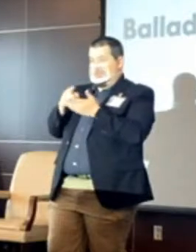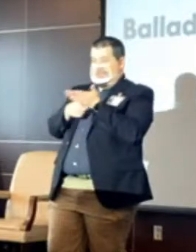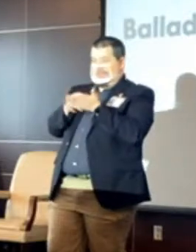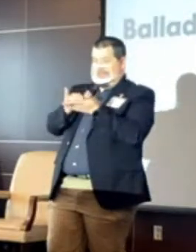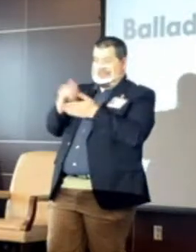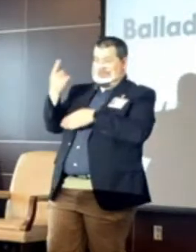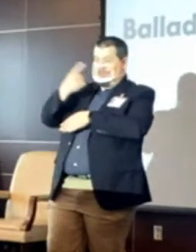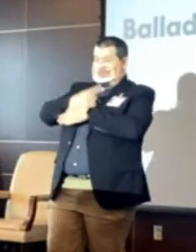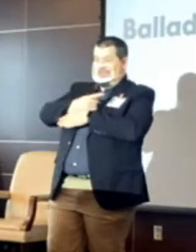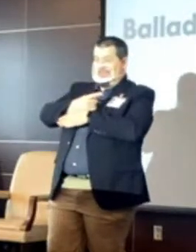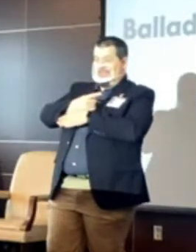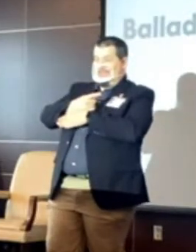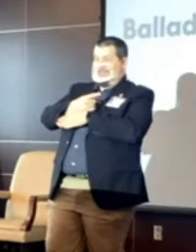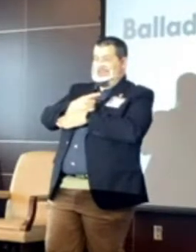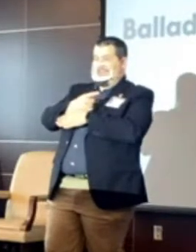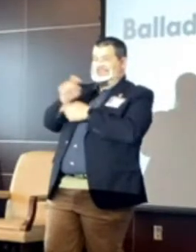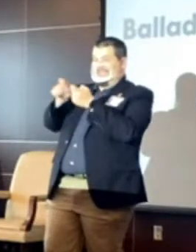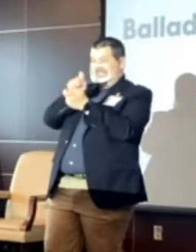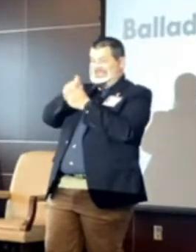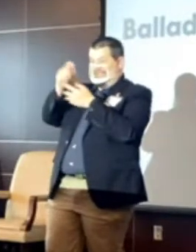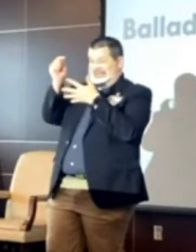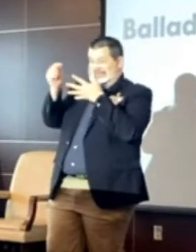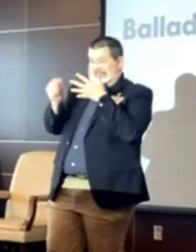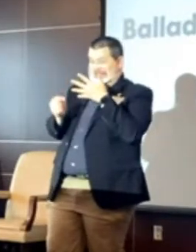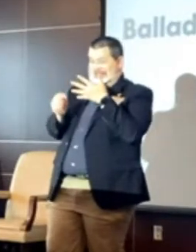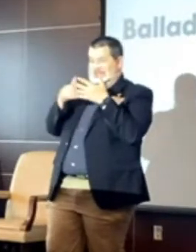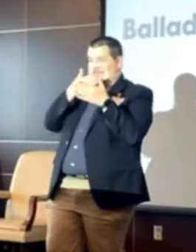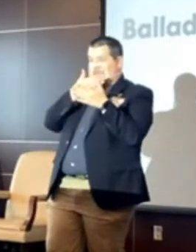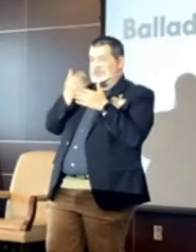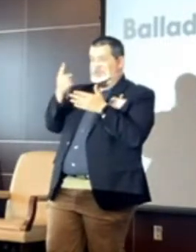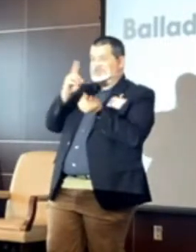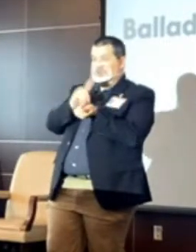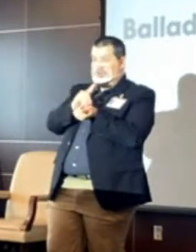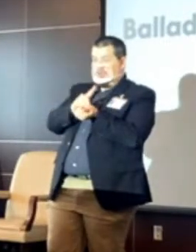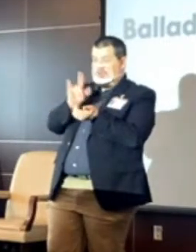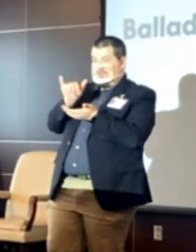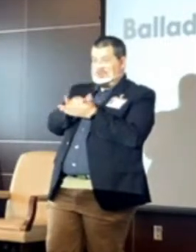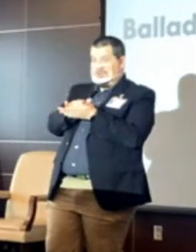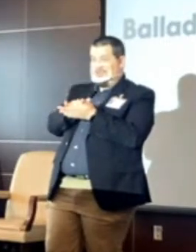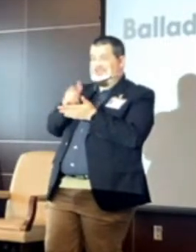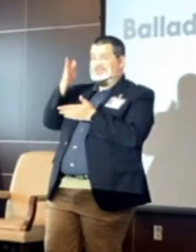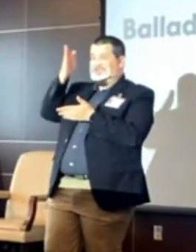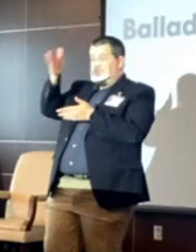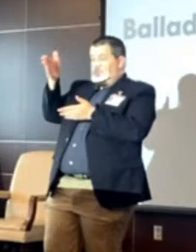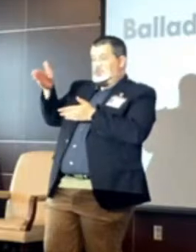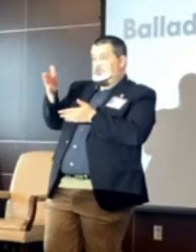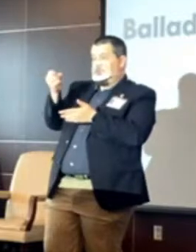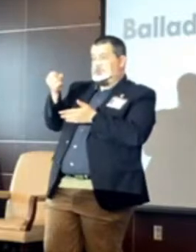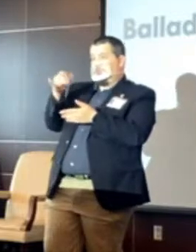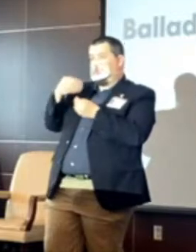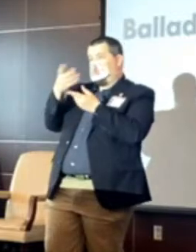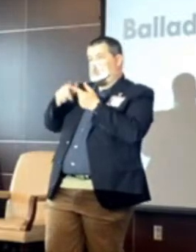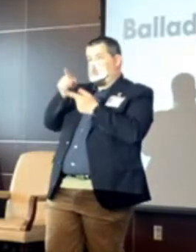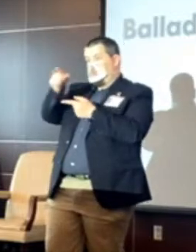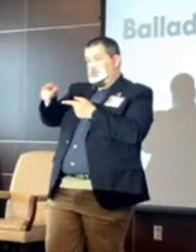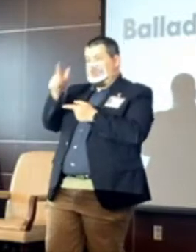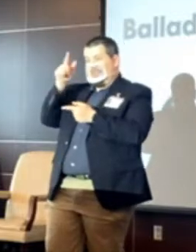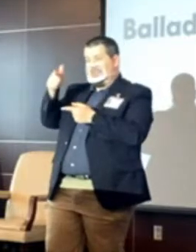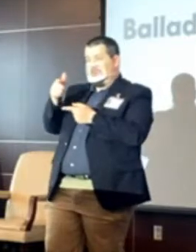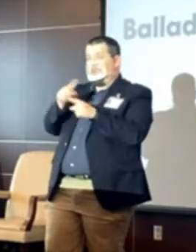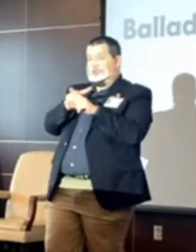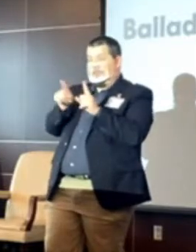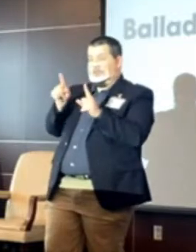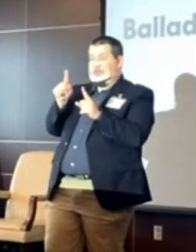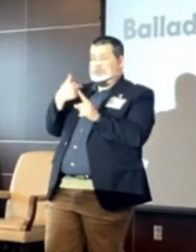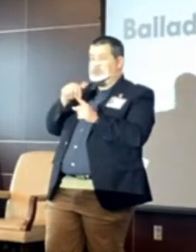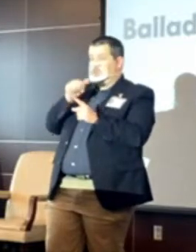that today. The exact criteria, I think really that it's best that one of our physicians do that in the future. So we could provide that information to you. But we